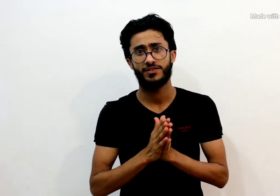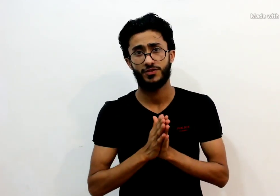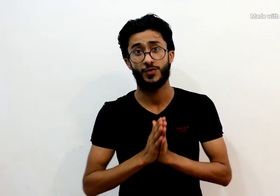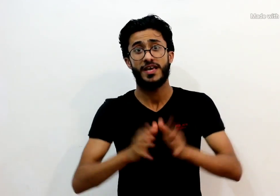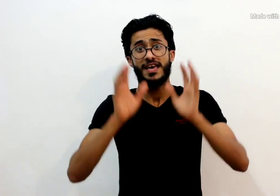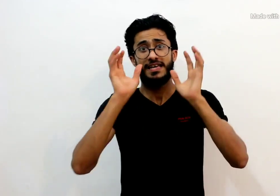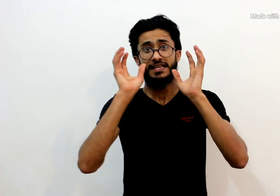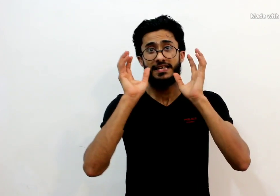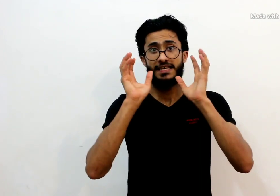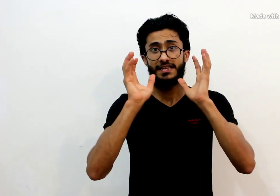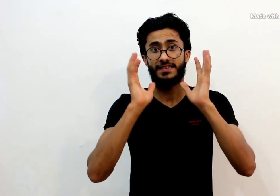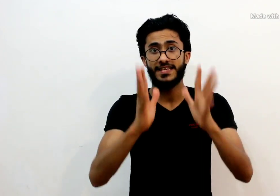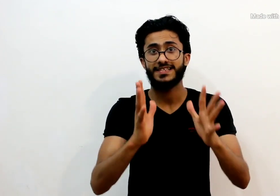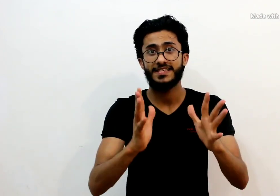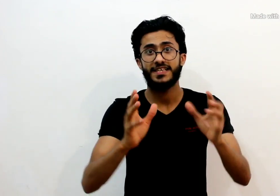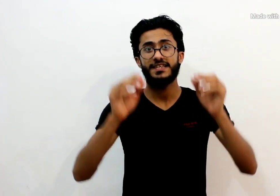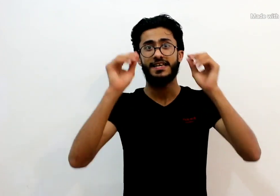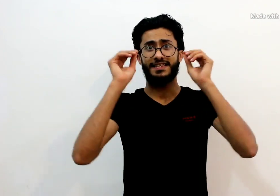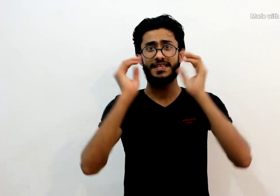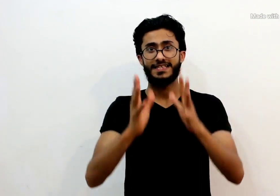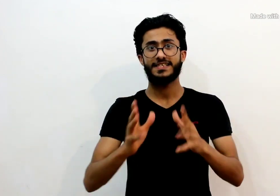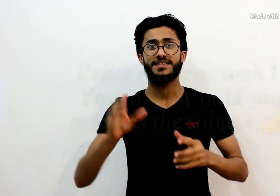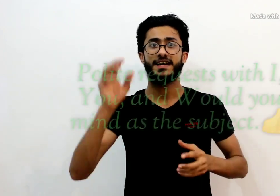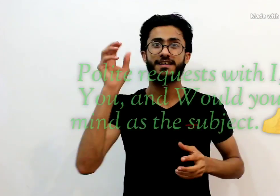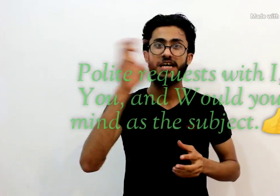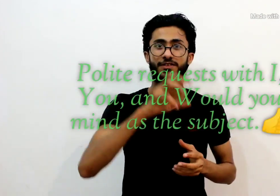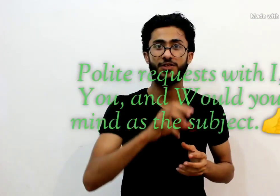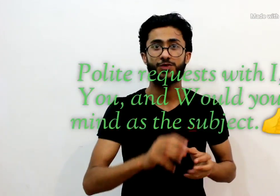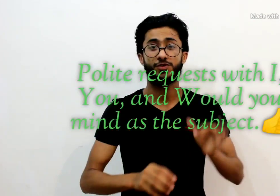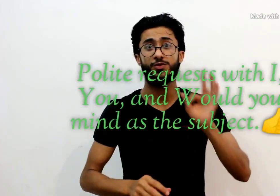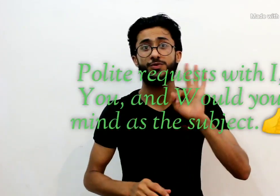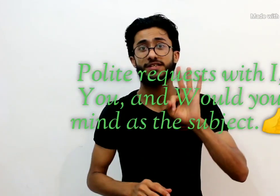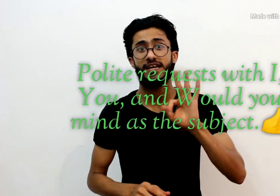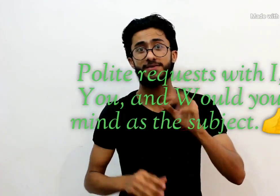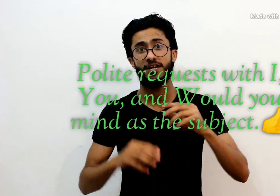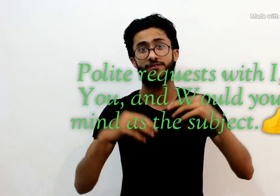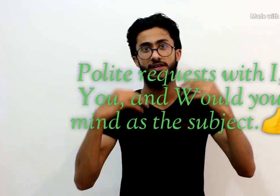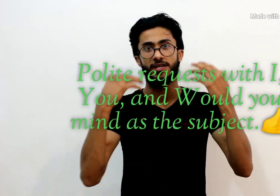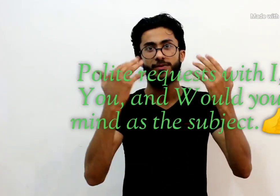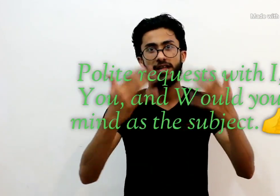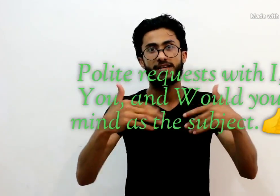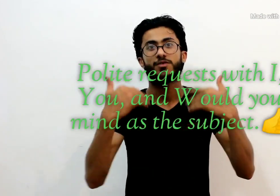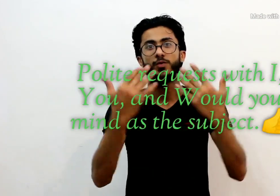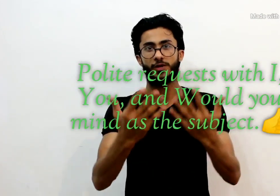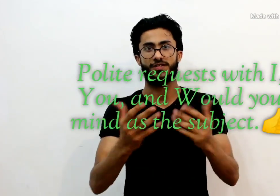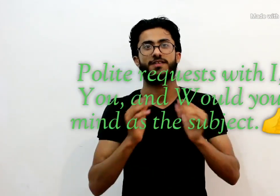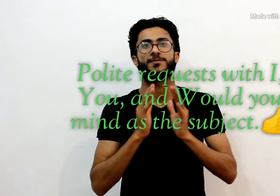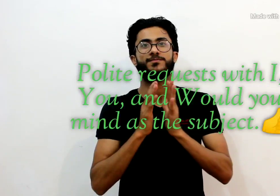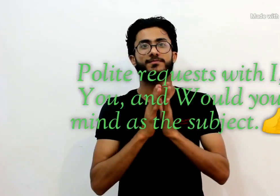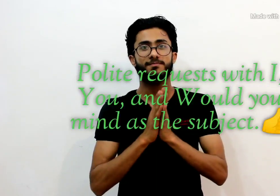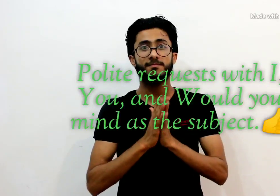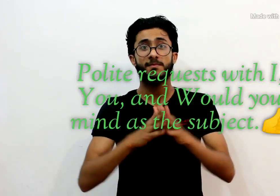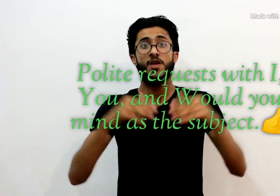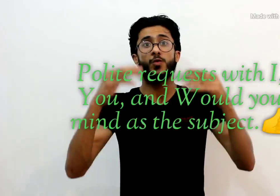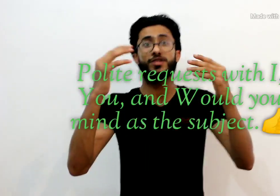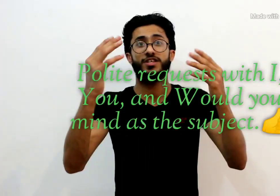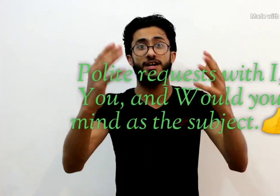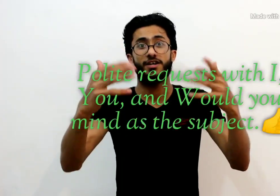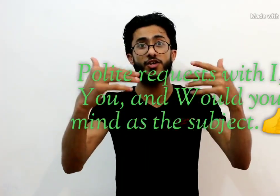you to do. This lesson and this lesson, I covered with you 3 types of polite requests, which are,